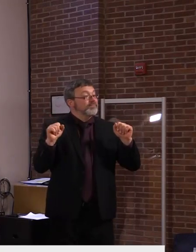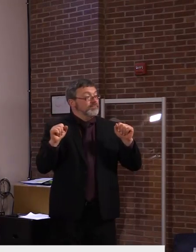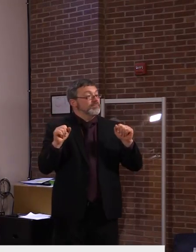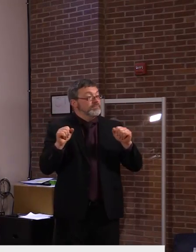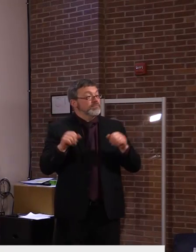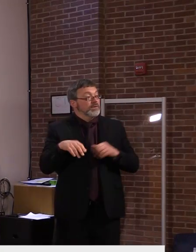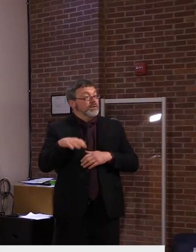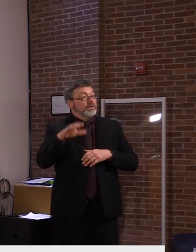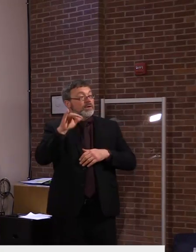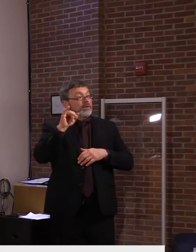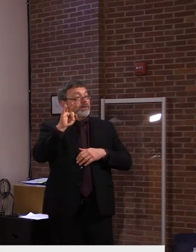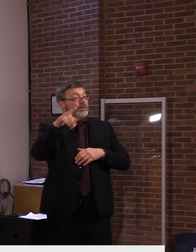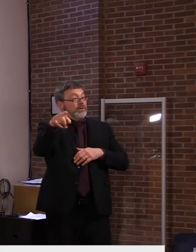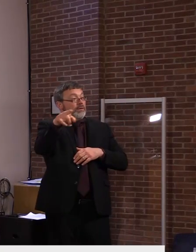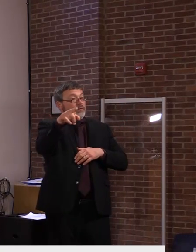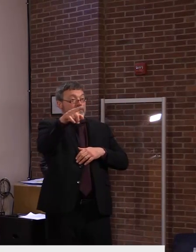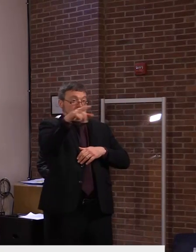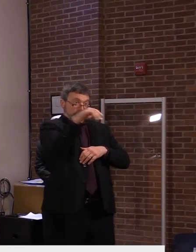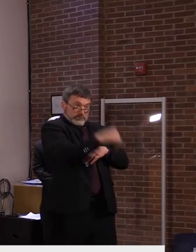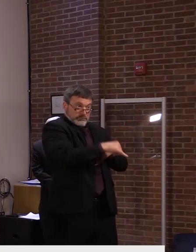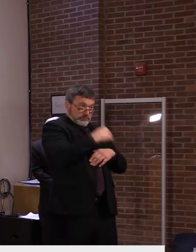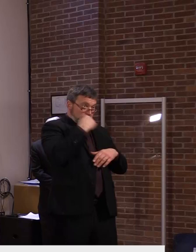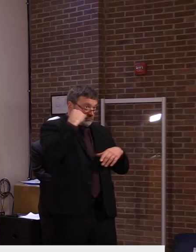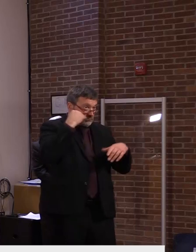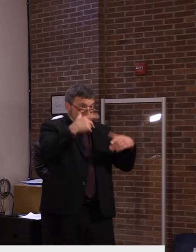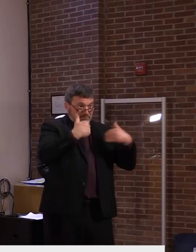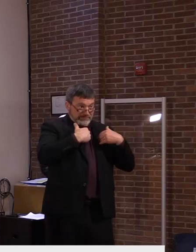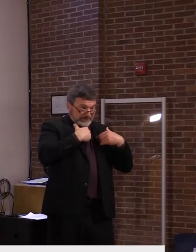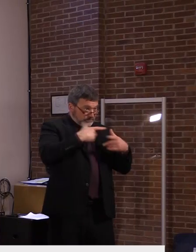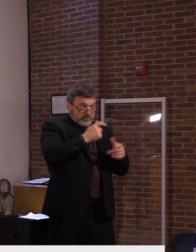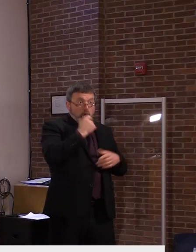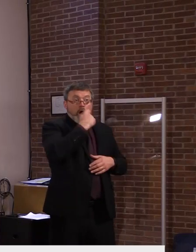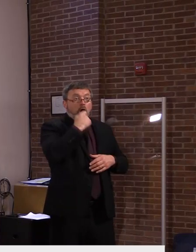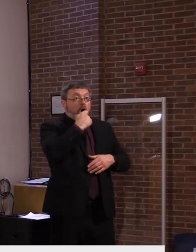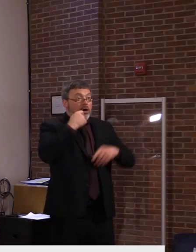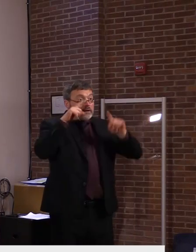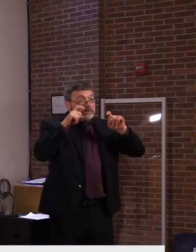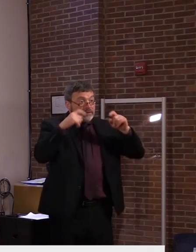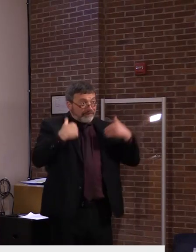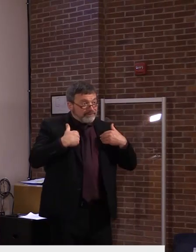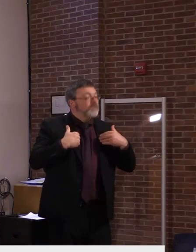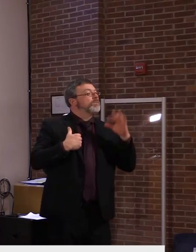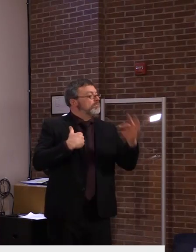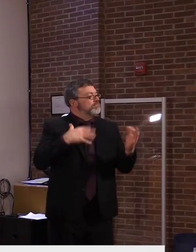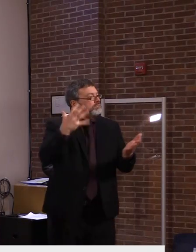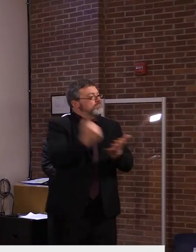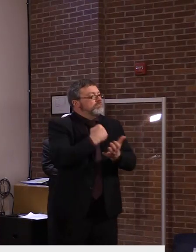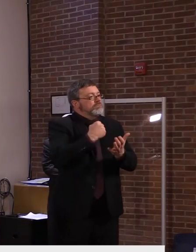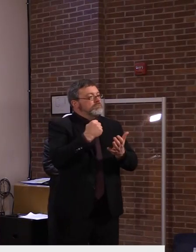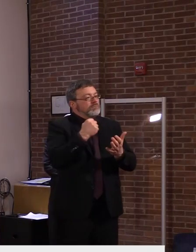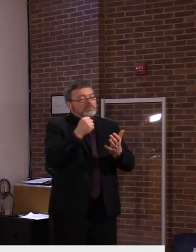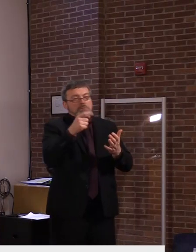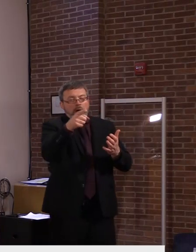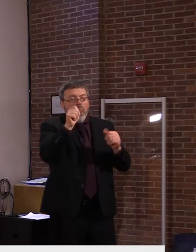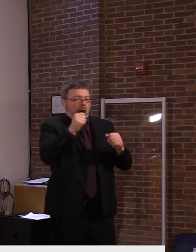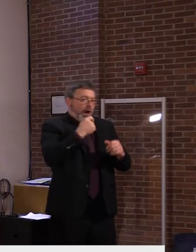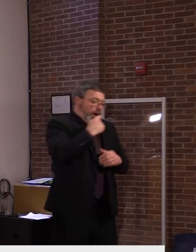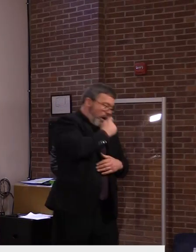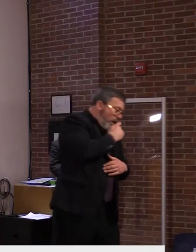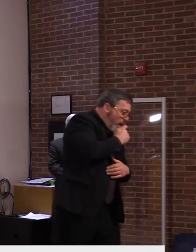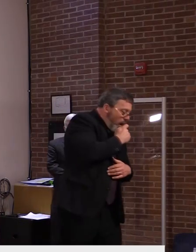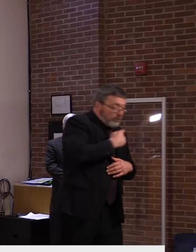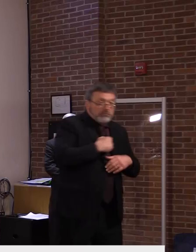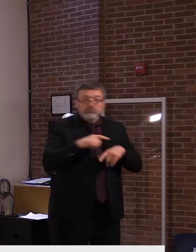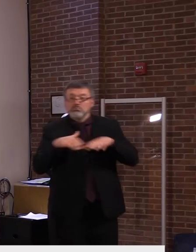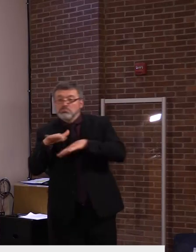at-home antigen tests, those can also provide some extra reassurance around your gathering.